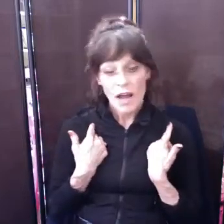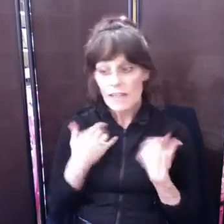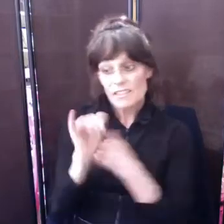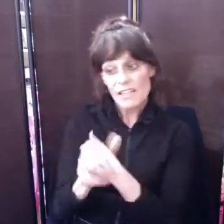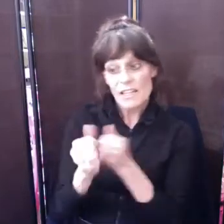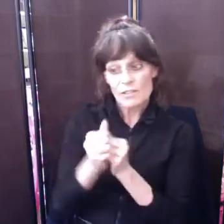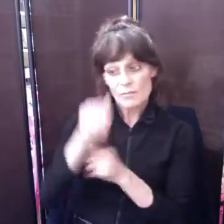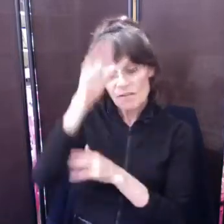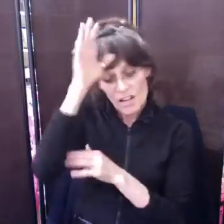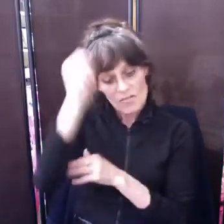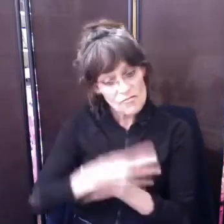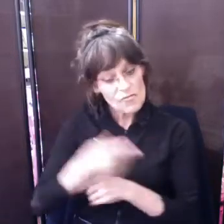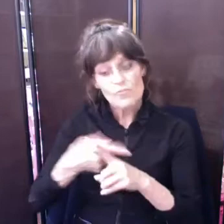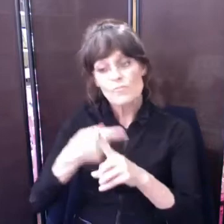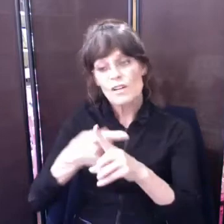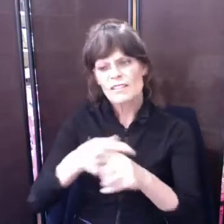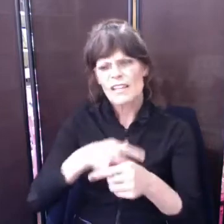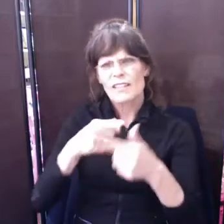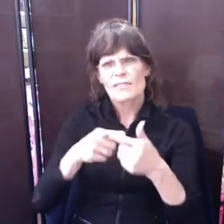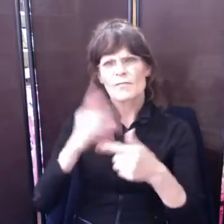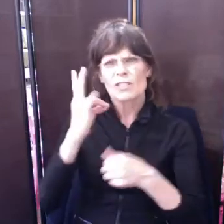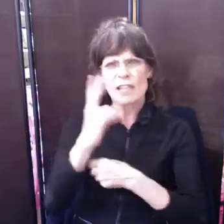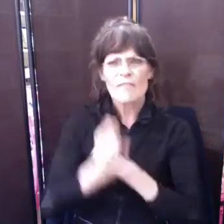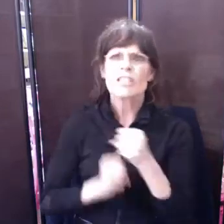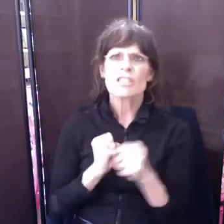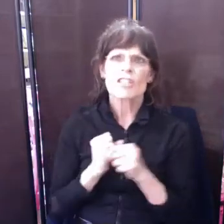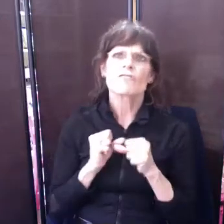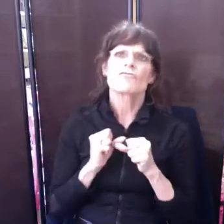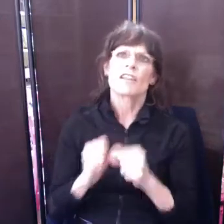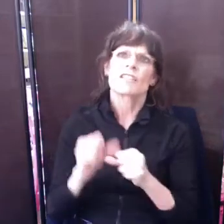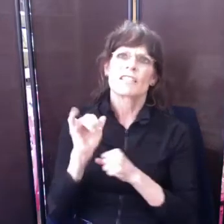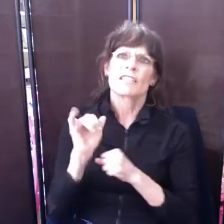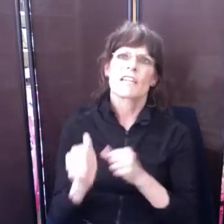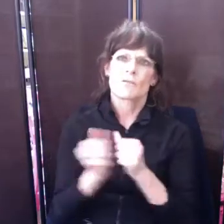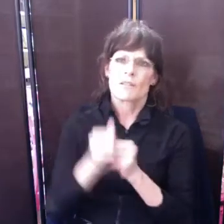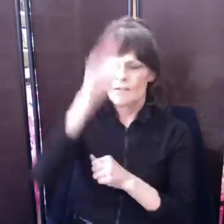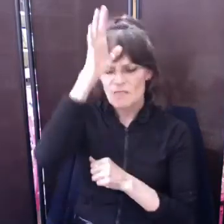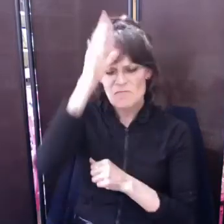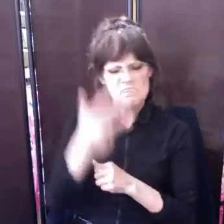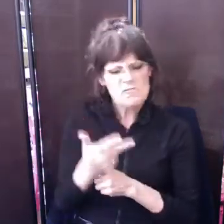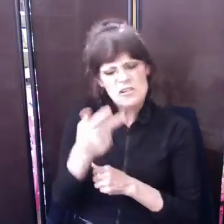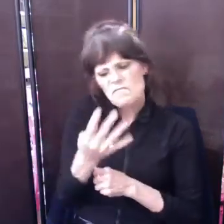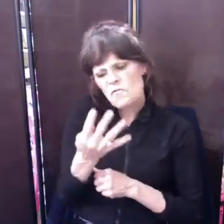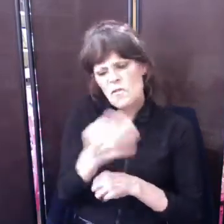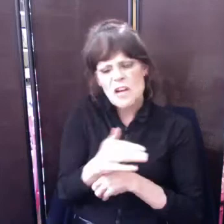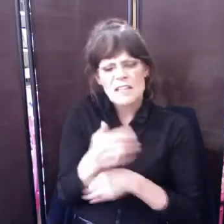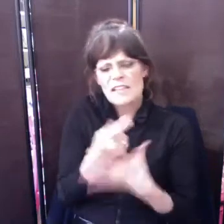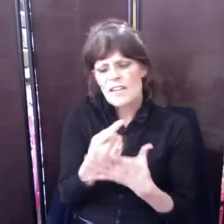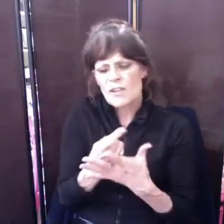a couple of months. And then for the next 7 years, I stayed with my father 3 or 4 nights a week. I went back and forth between my apartment and